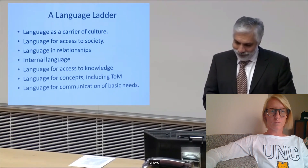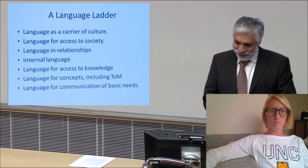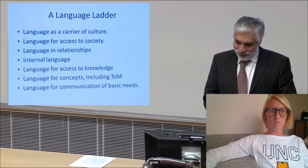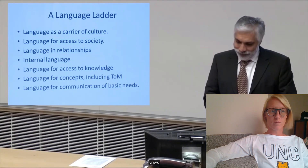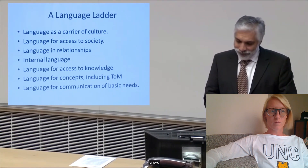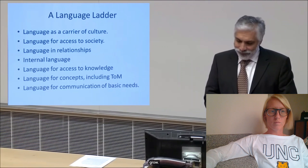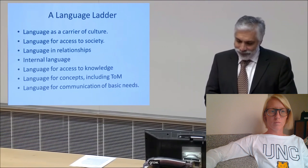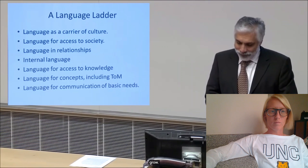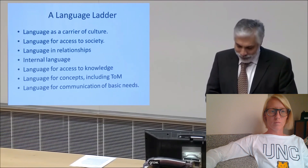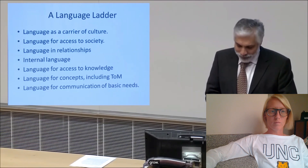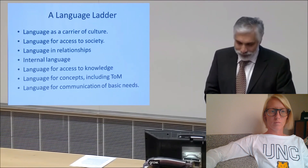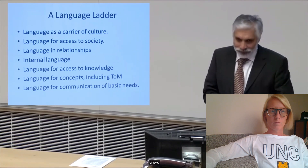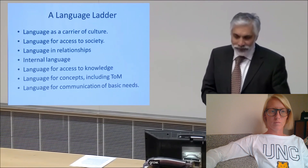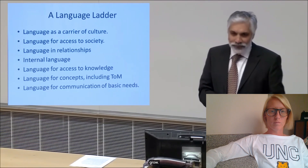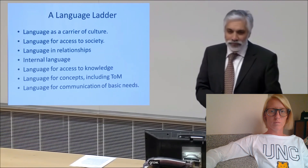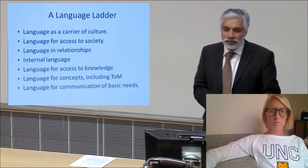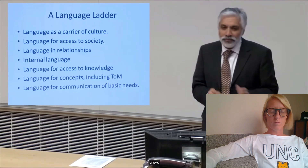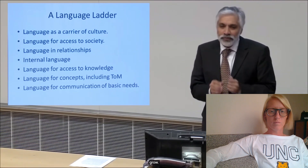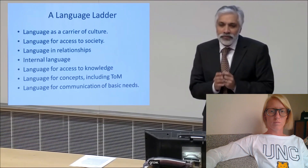please.